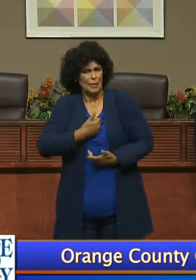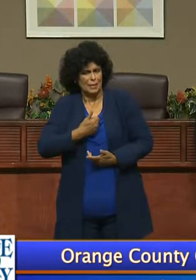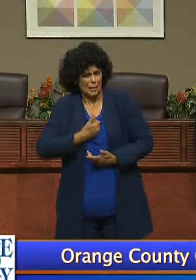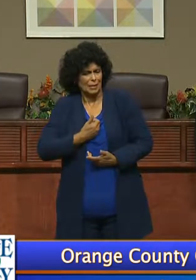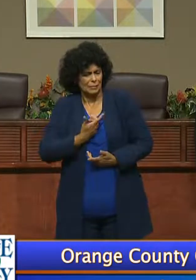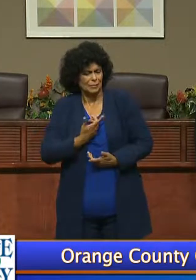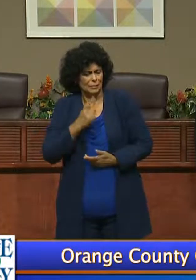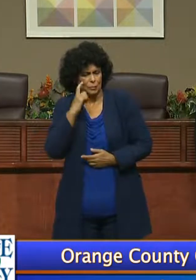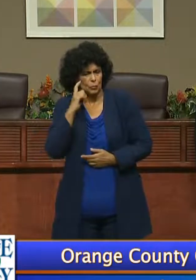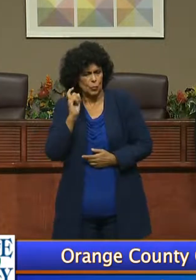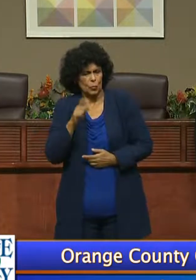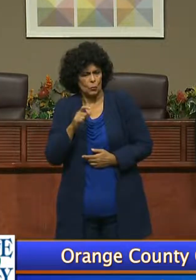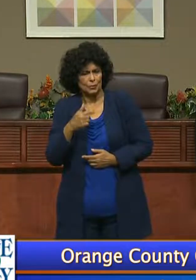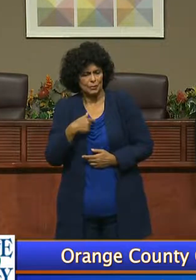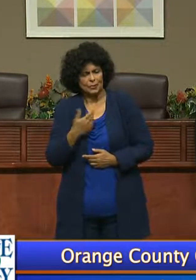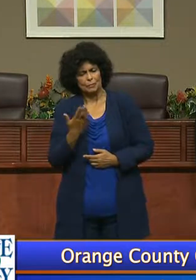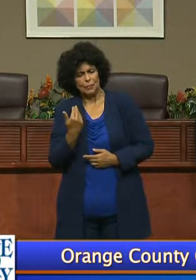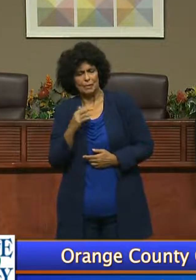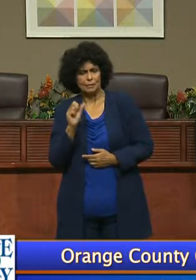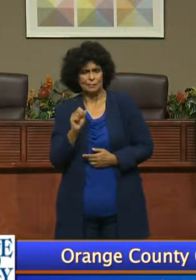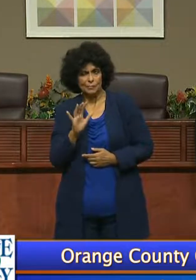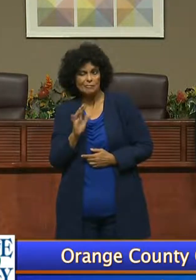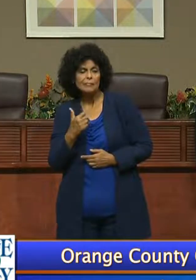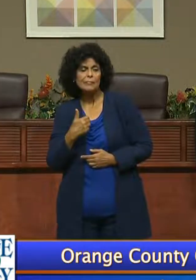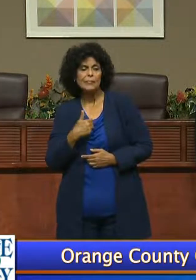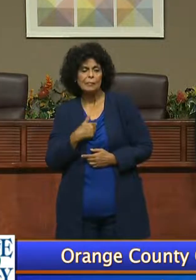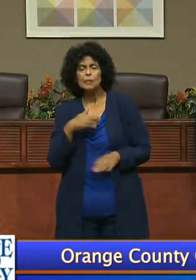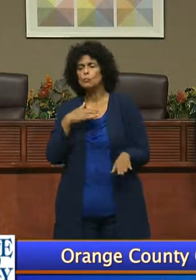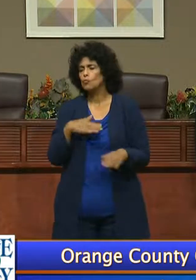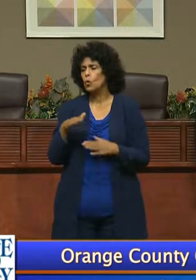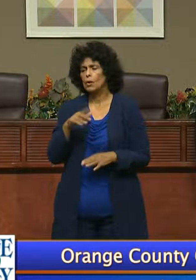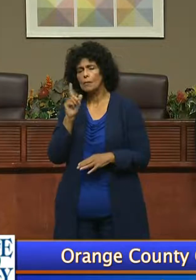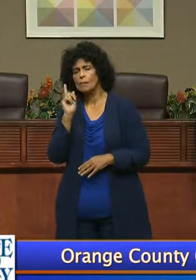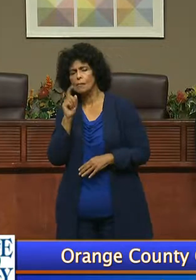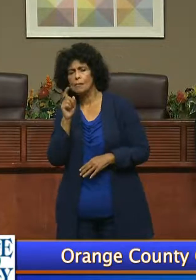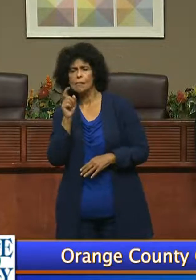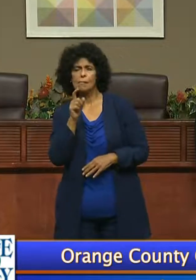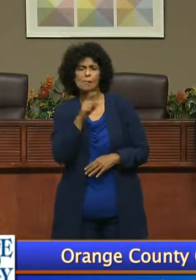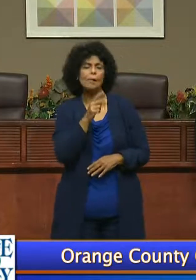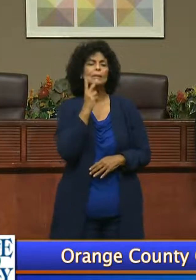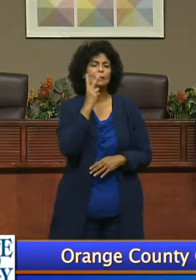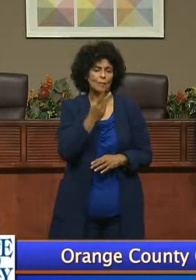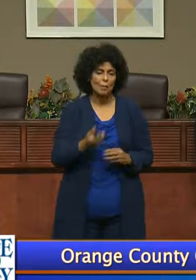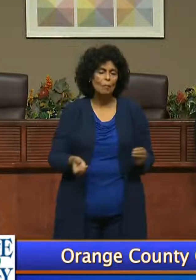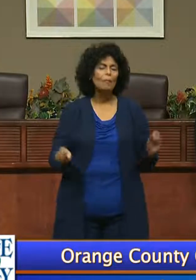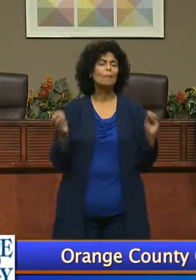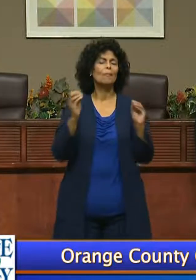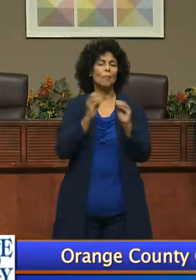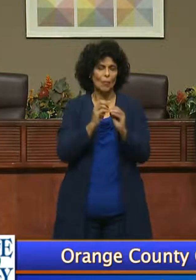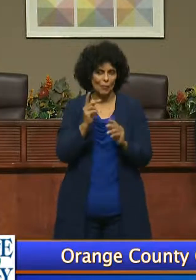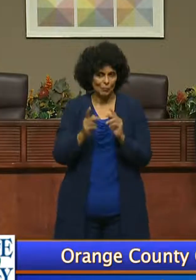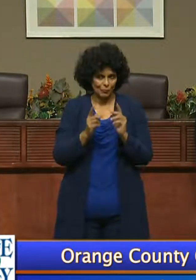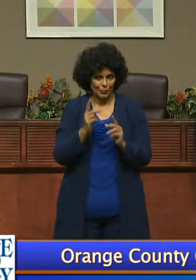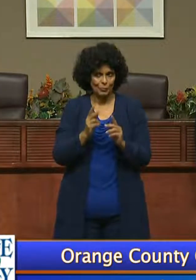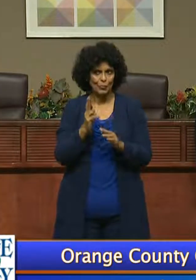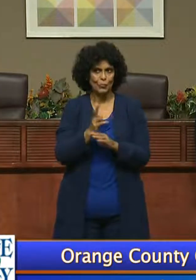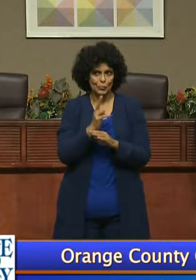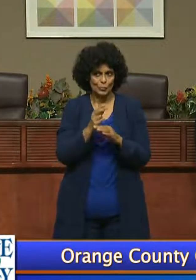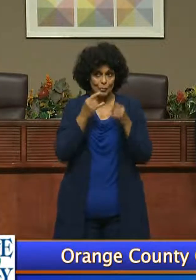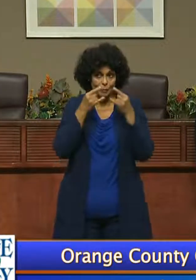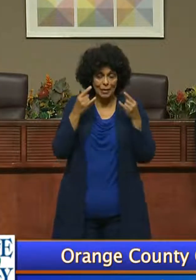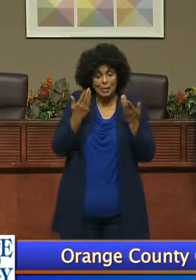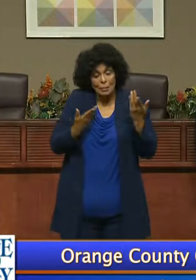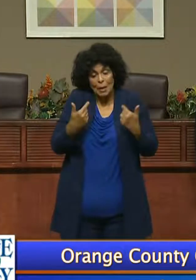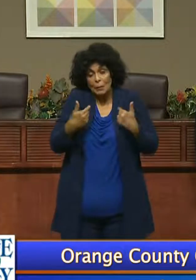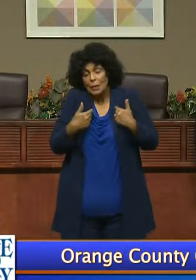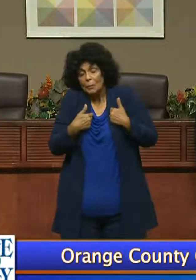walking around and being around this weekend, I have seen an increase in the number of masks used. I don't know if it's just hopeful thinking,